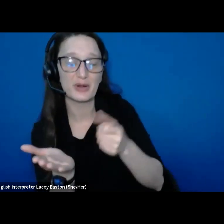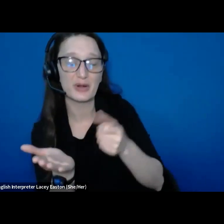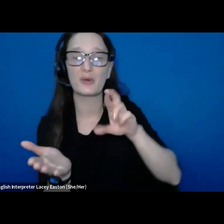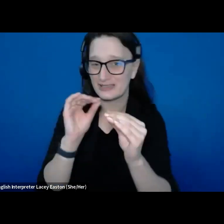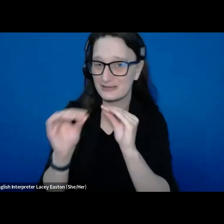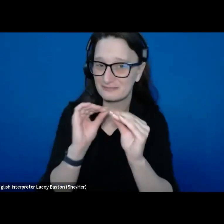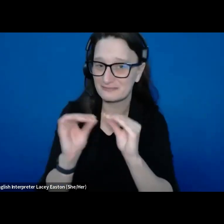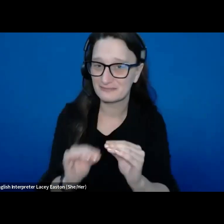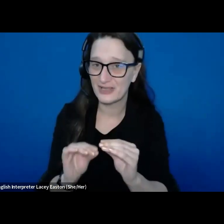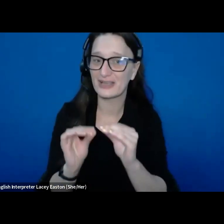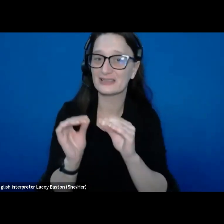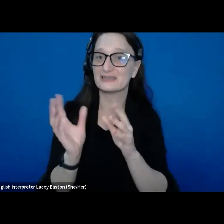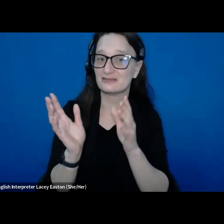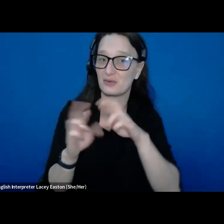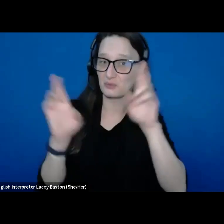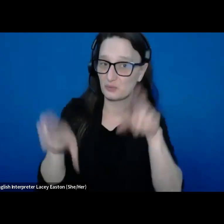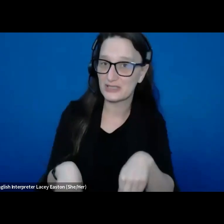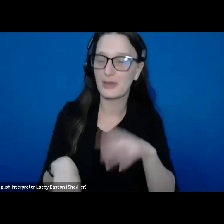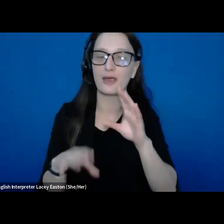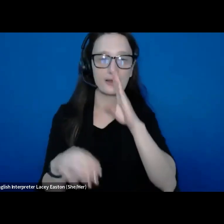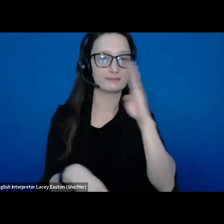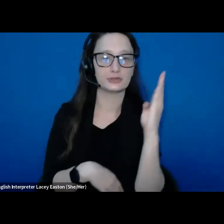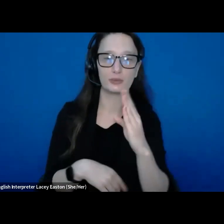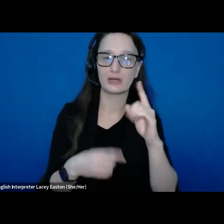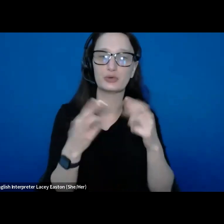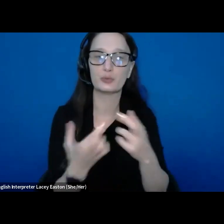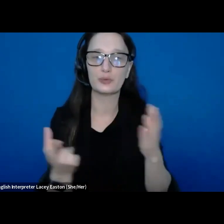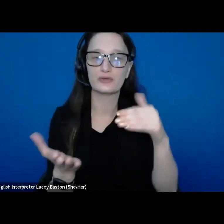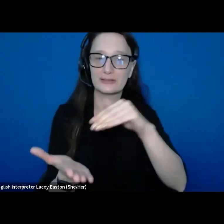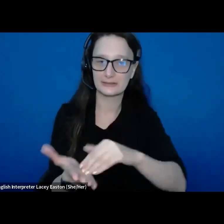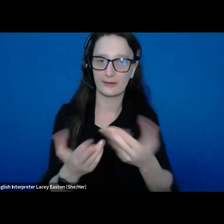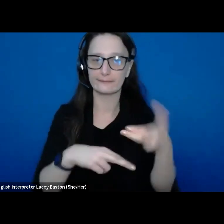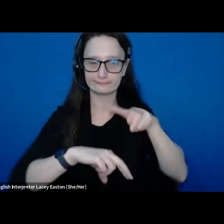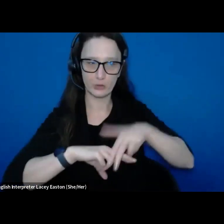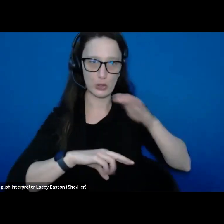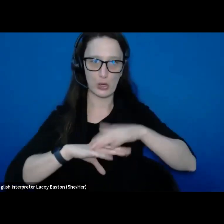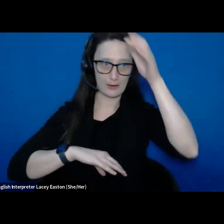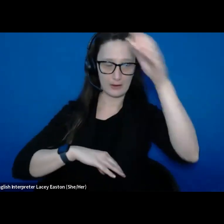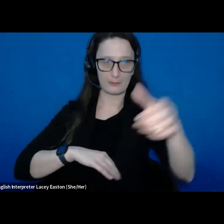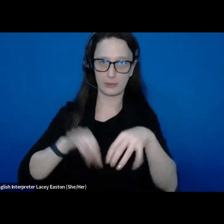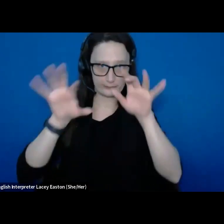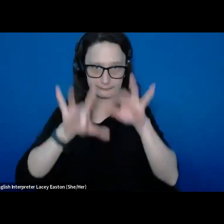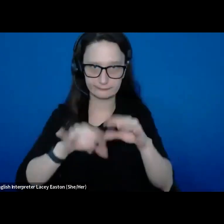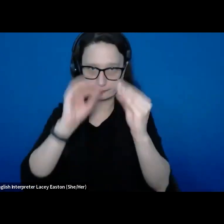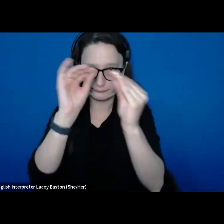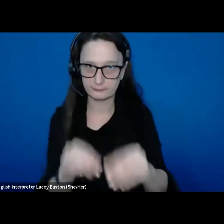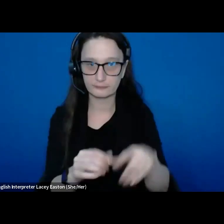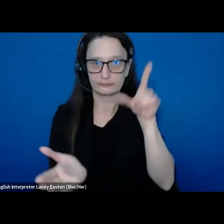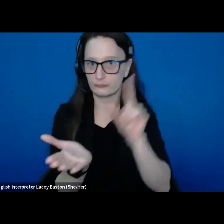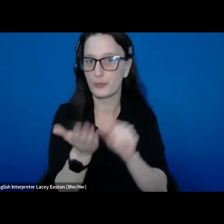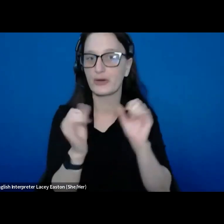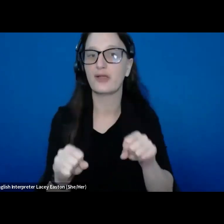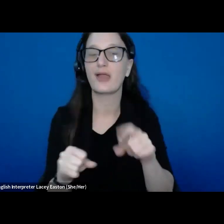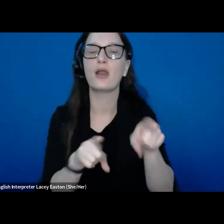bit, they can go straight over to the resource center, get on the computer, print anything out that they need to print out. We will also have tables